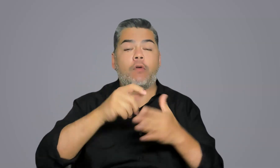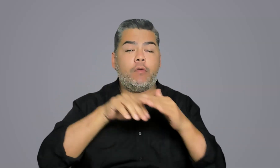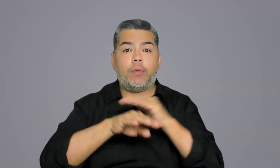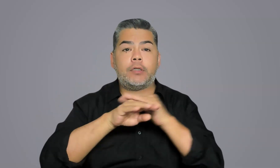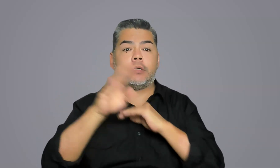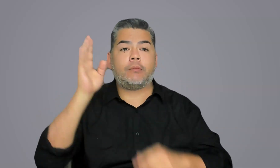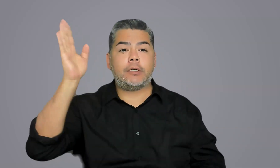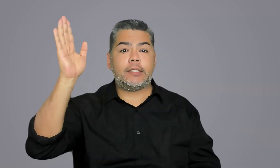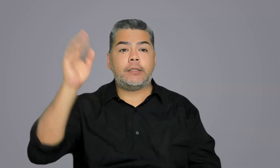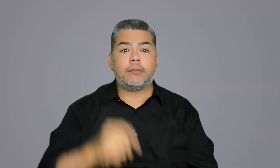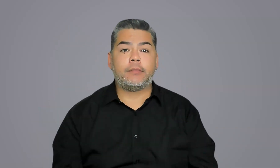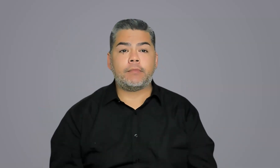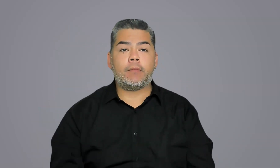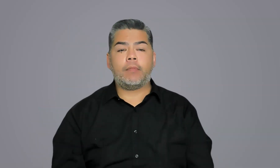presentation?